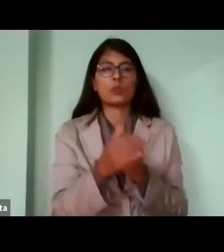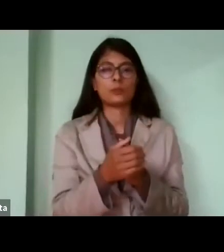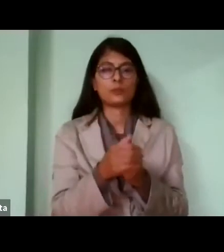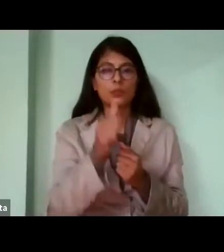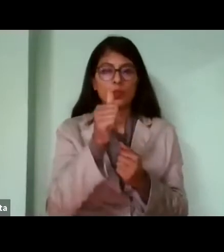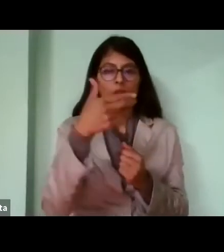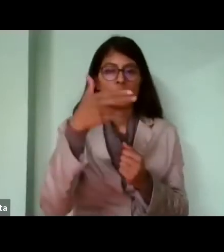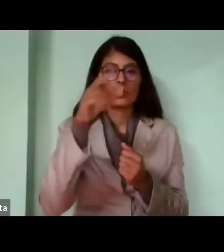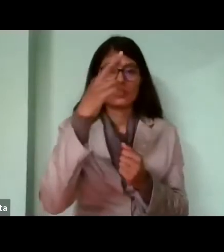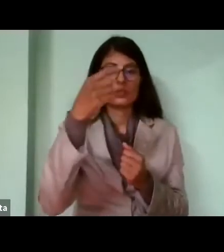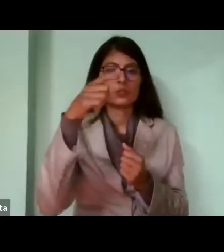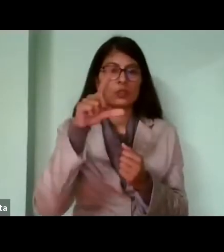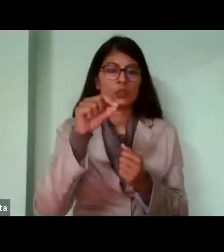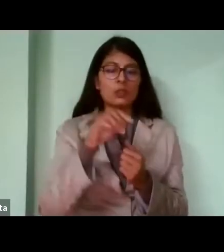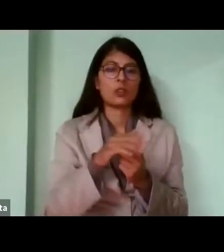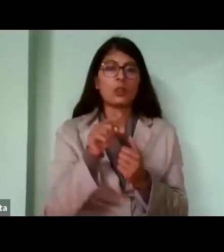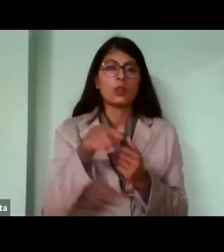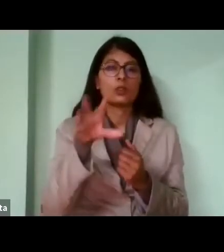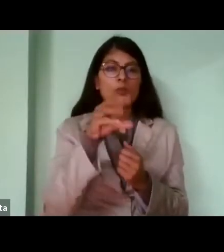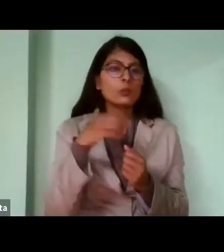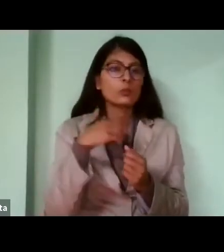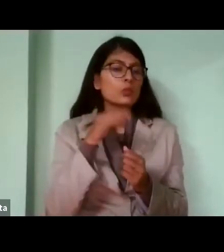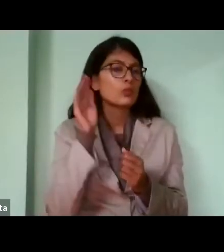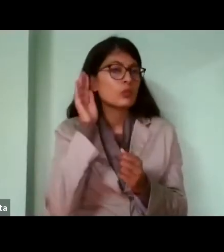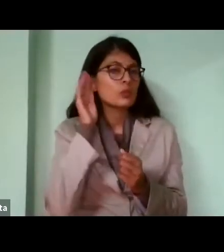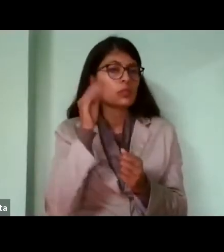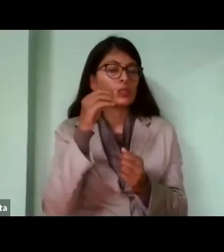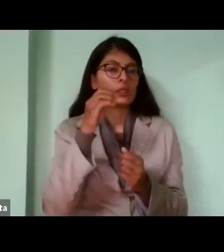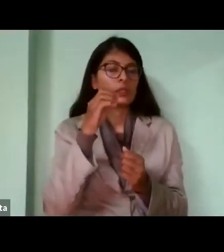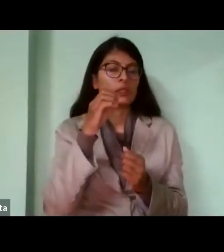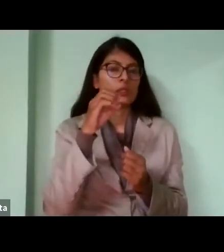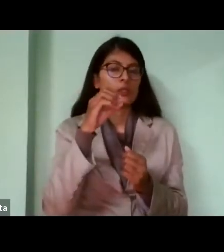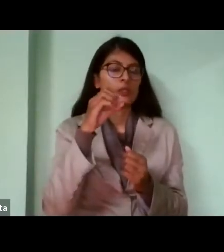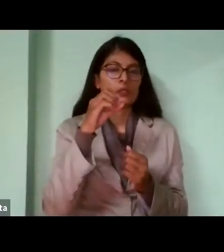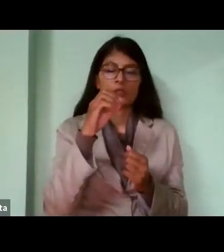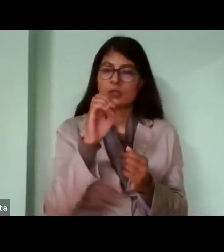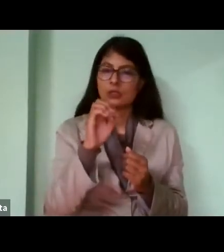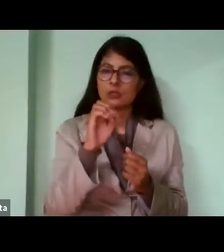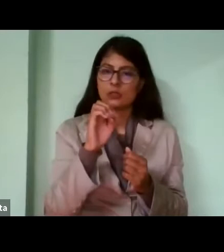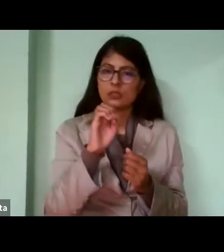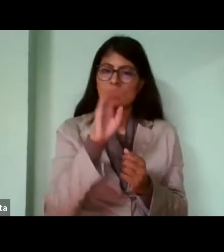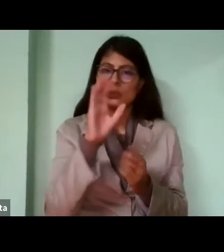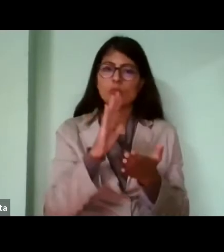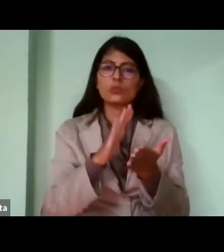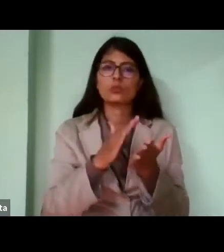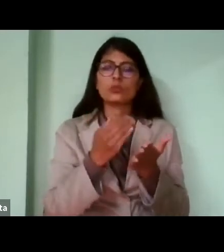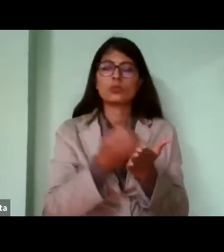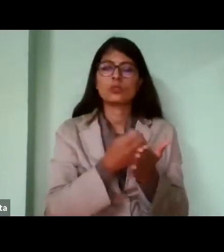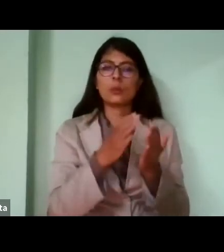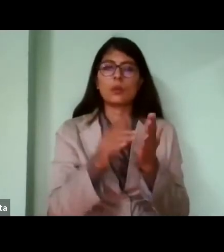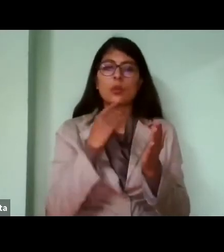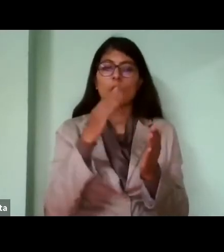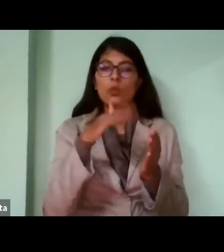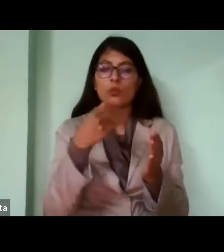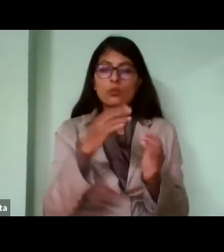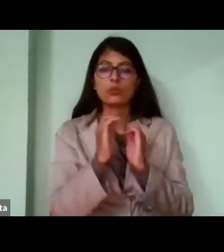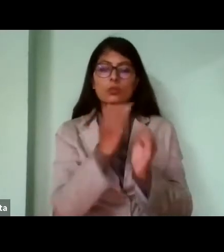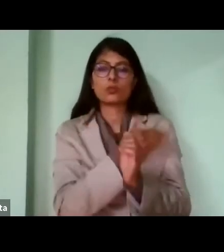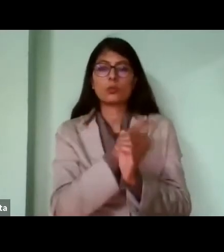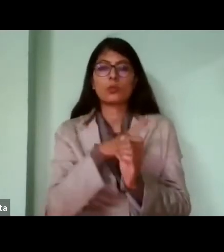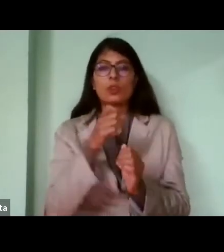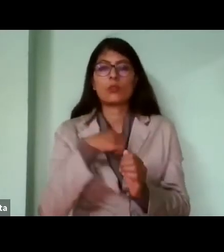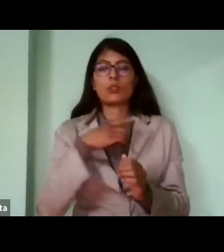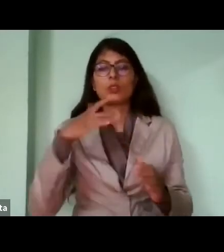felt extremely privileged when I was invited by ERO to attend the consultations with the experts and in